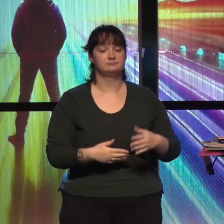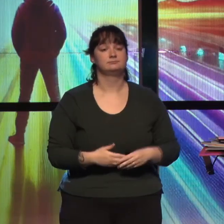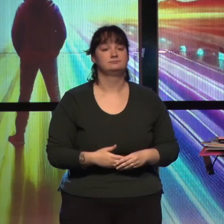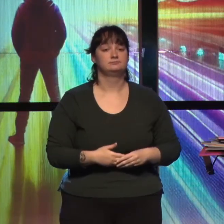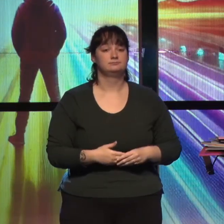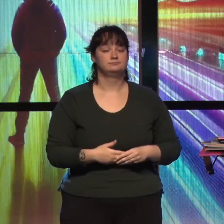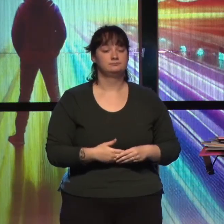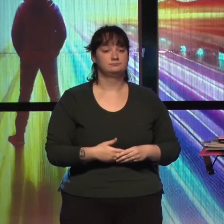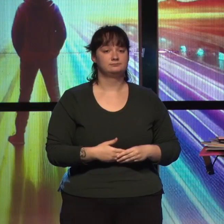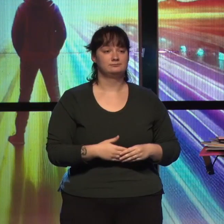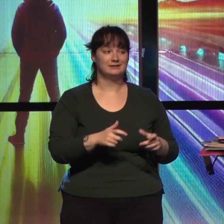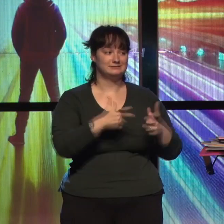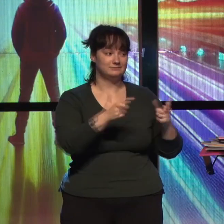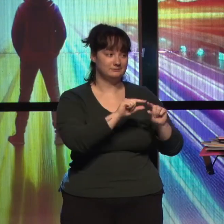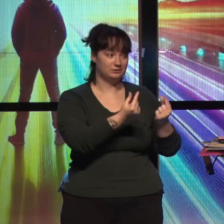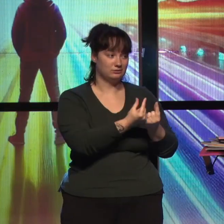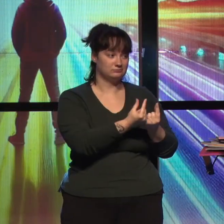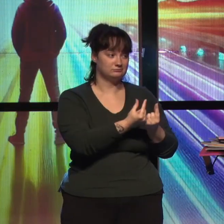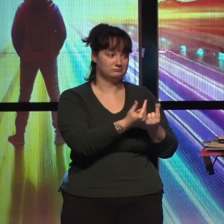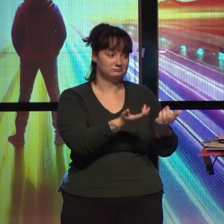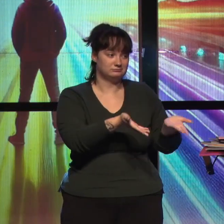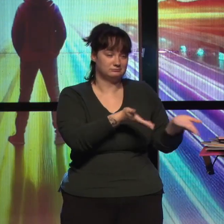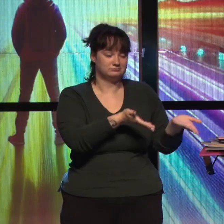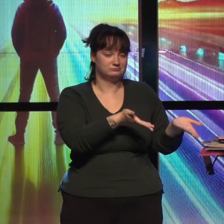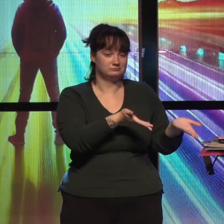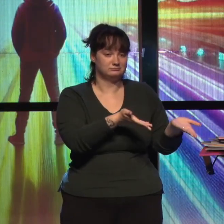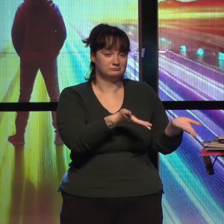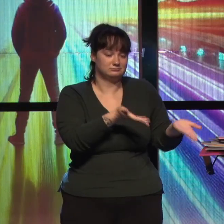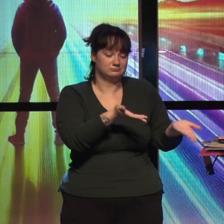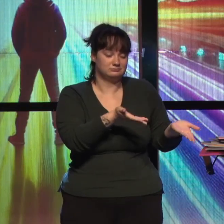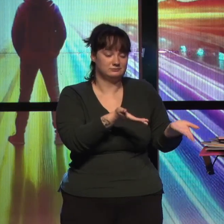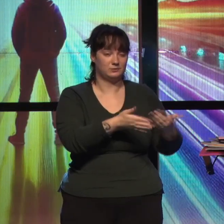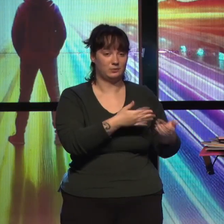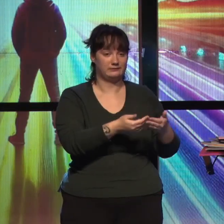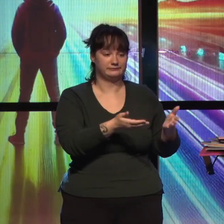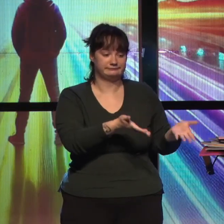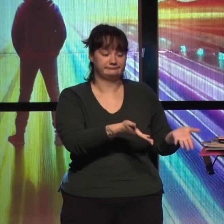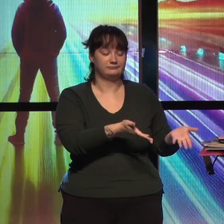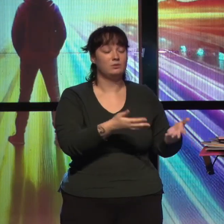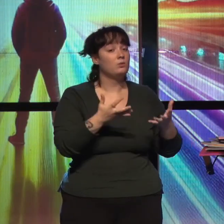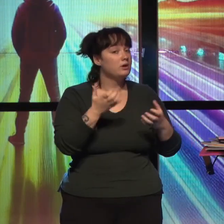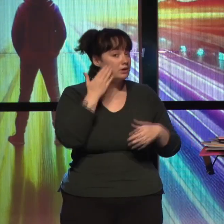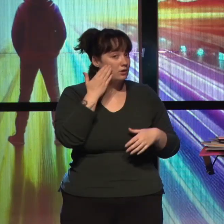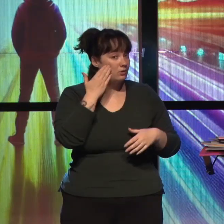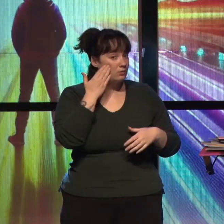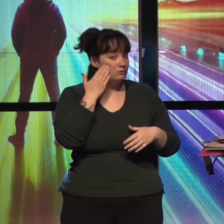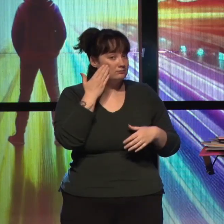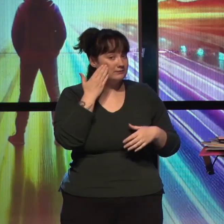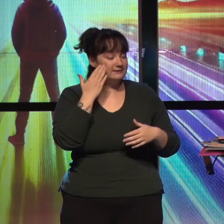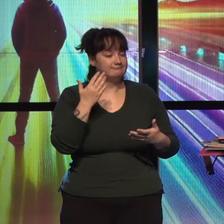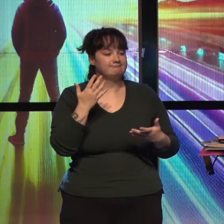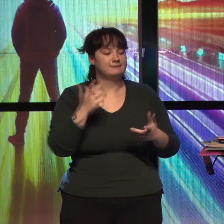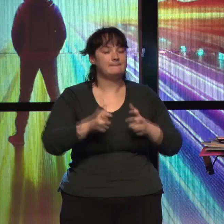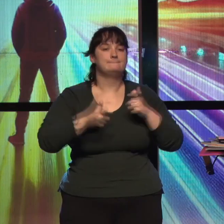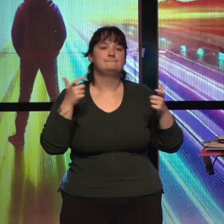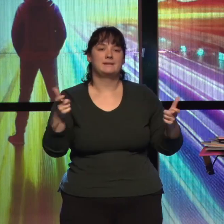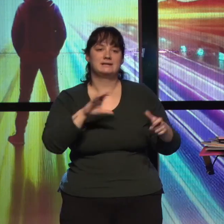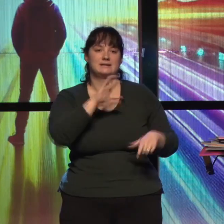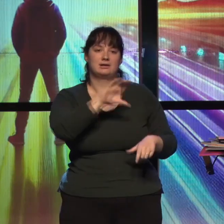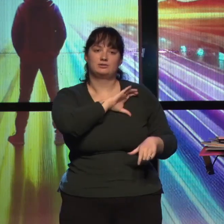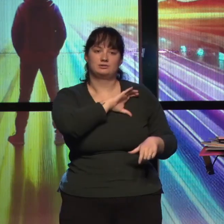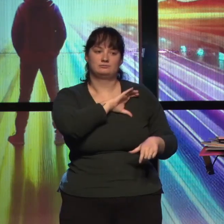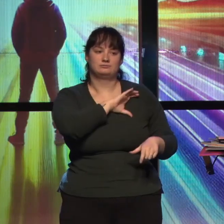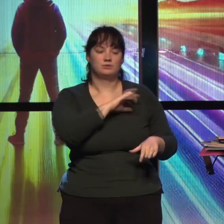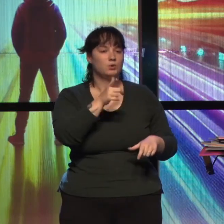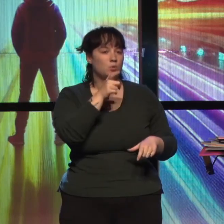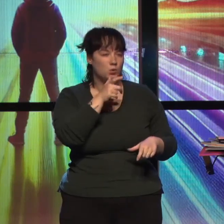chorus, okay? And let's face it, like, chorus. I mean, who really cares about the whole thing? What we want to know are like the main characters. Who's the last person to come out at